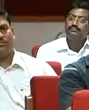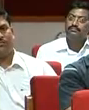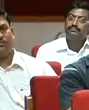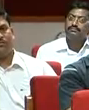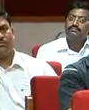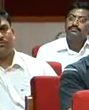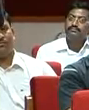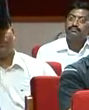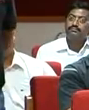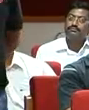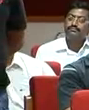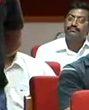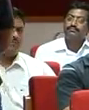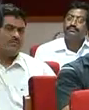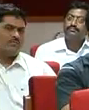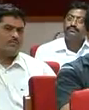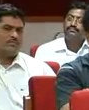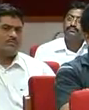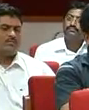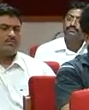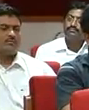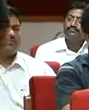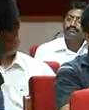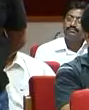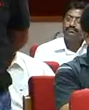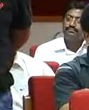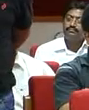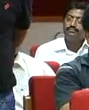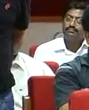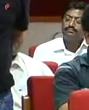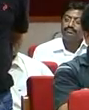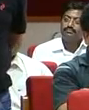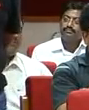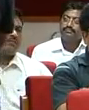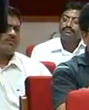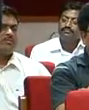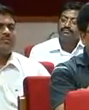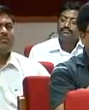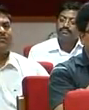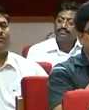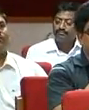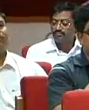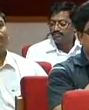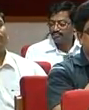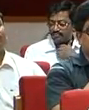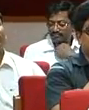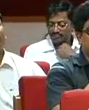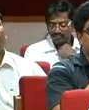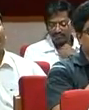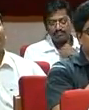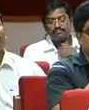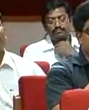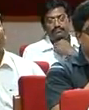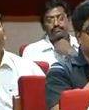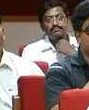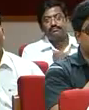countries? I'm sorry? The persons belonging to EWS will also be covered by the definition of disability